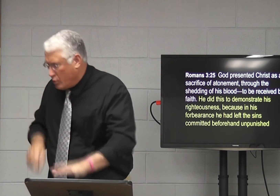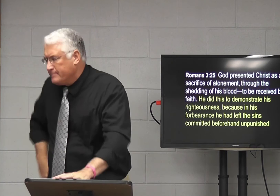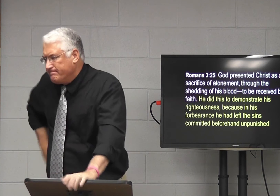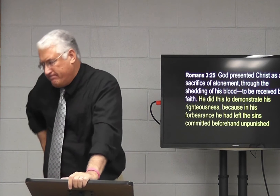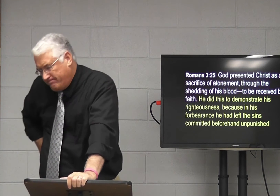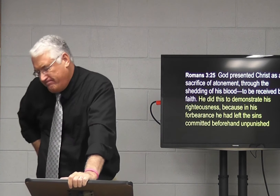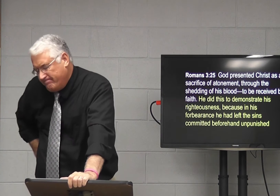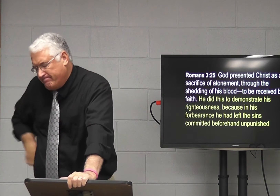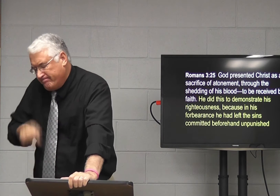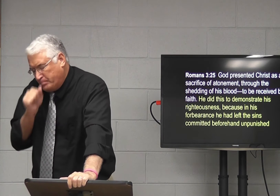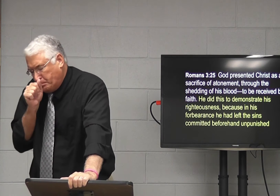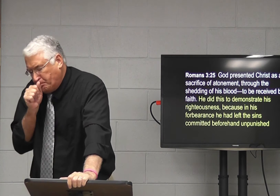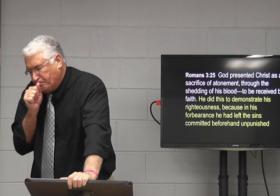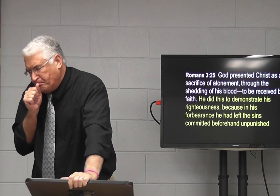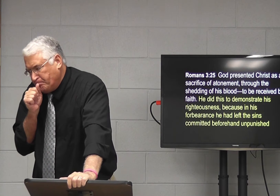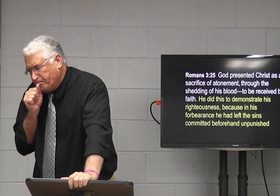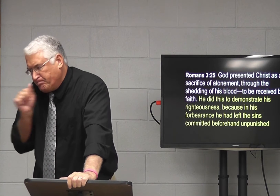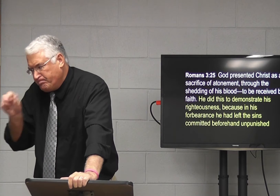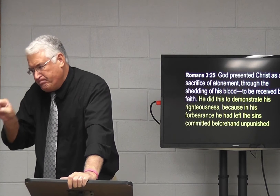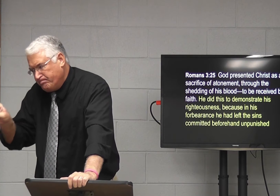He looks and watches us.